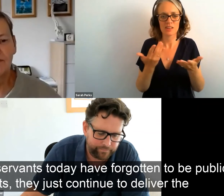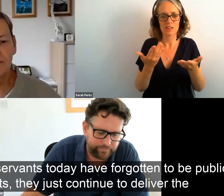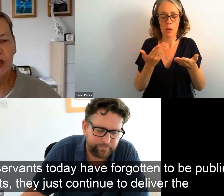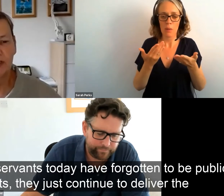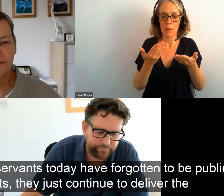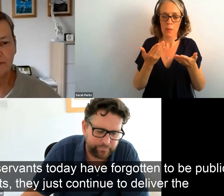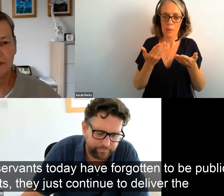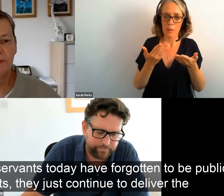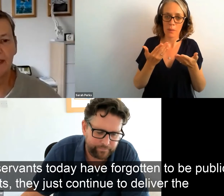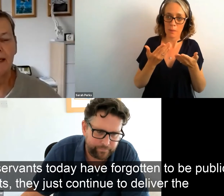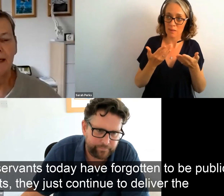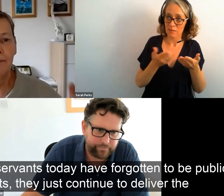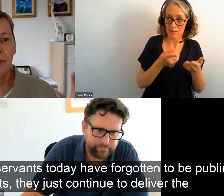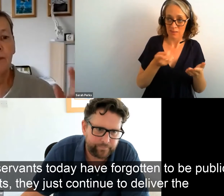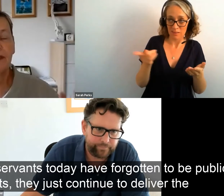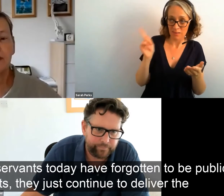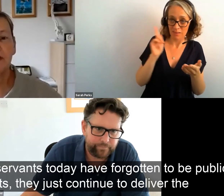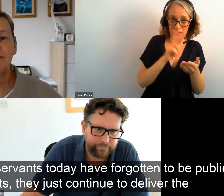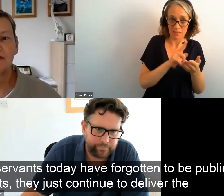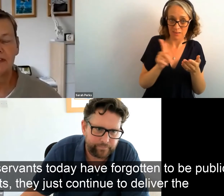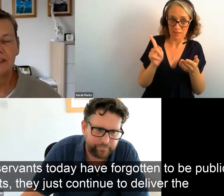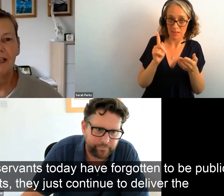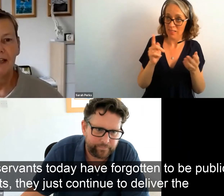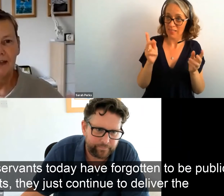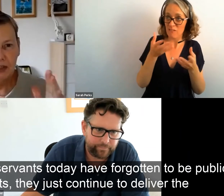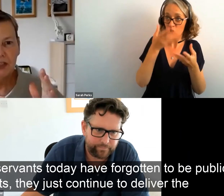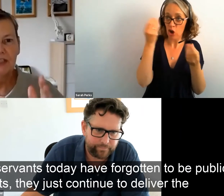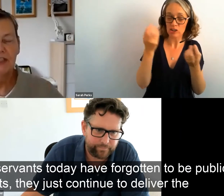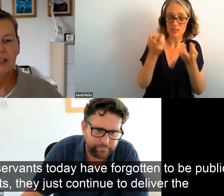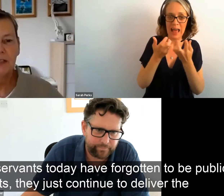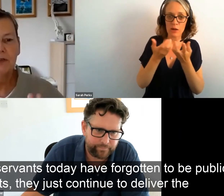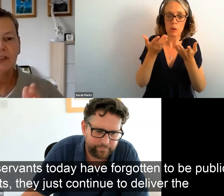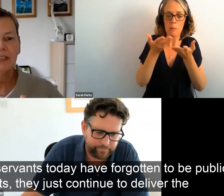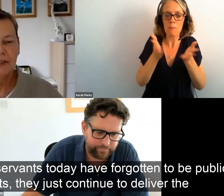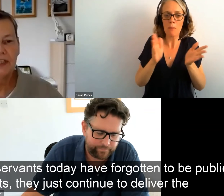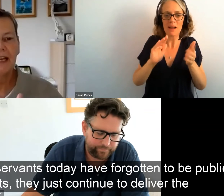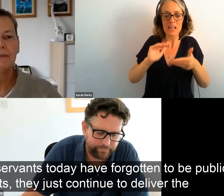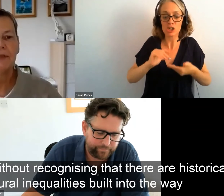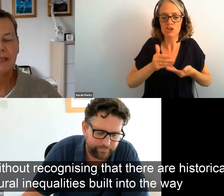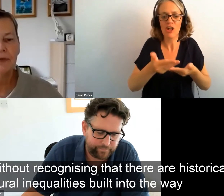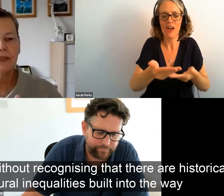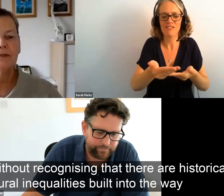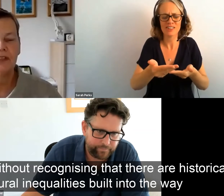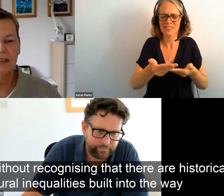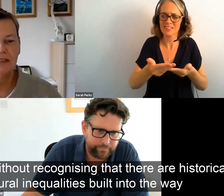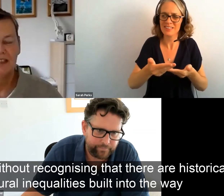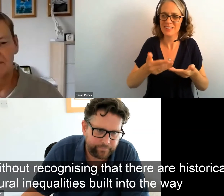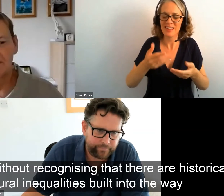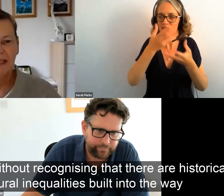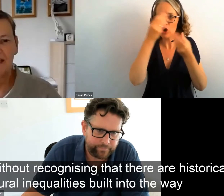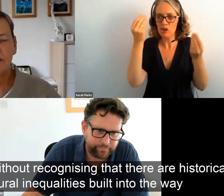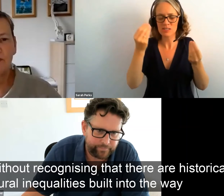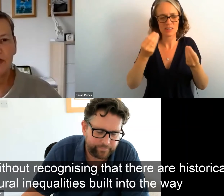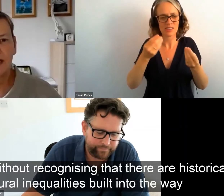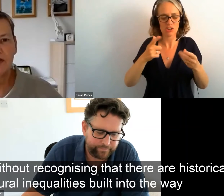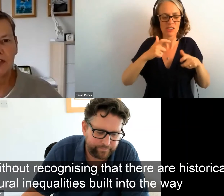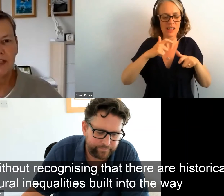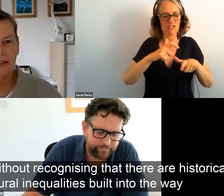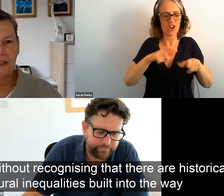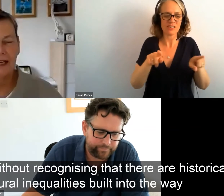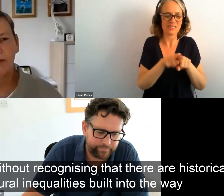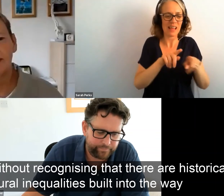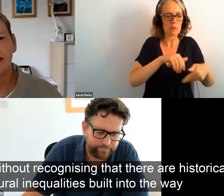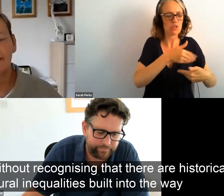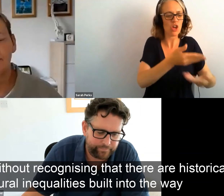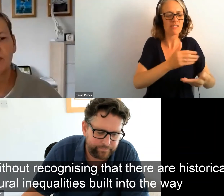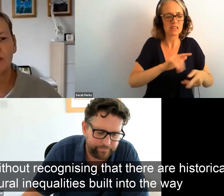servants today have forgotten to be public servants. They just continue to deliver the same services, making a few changes